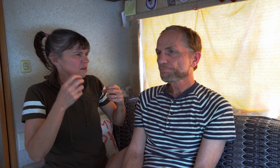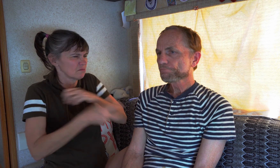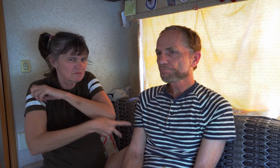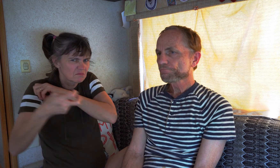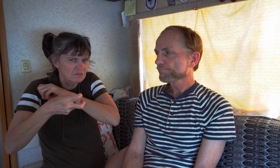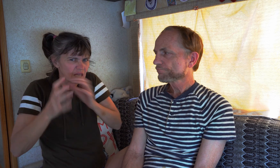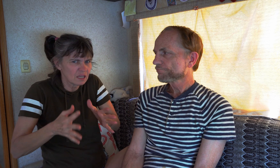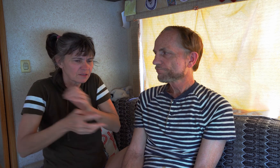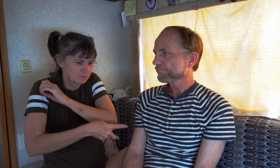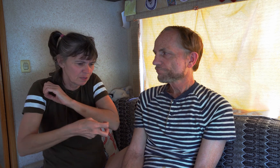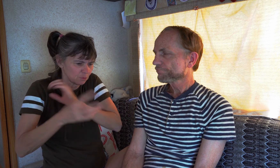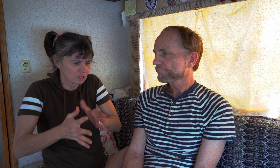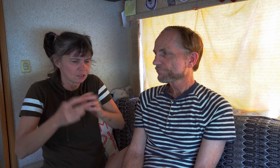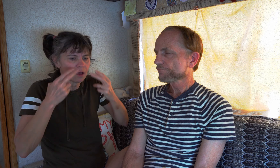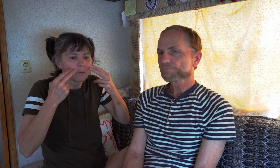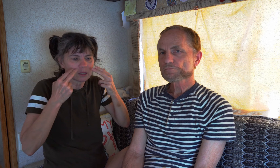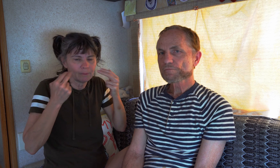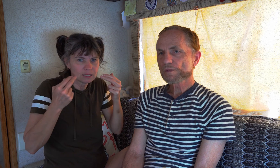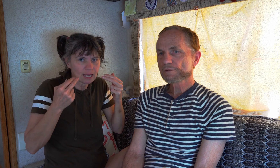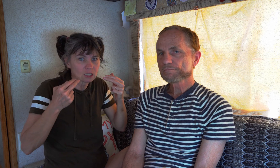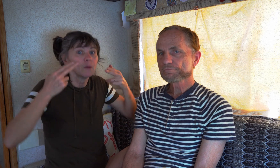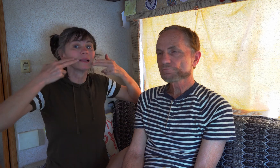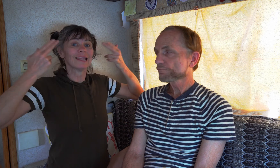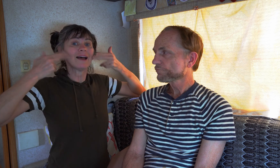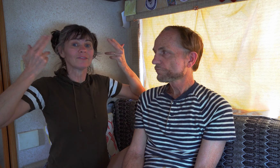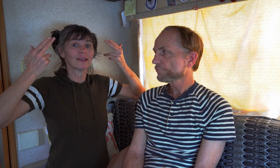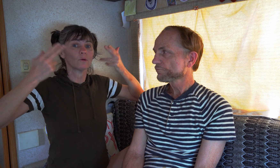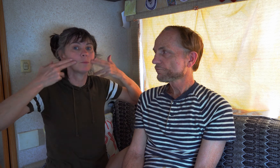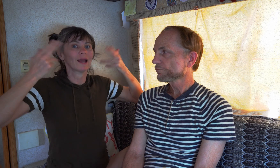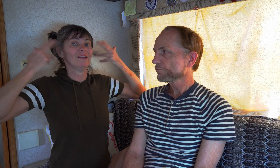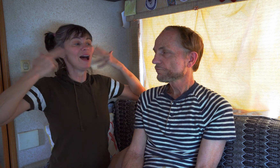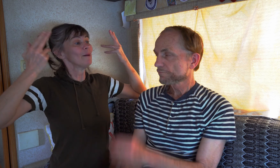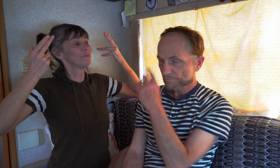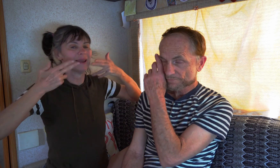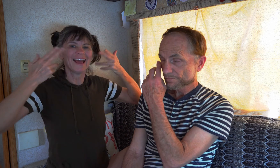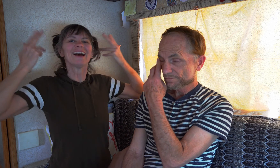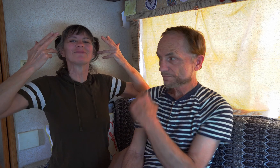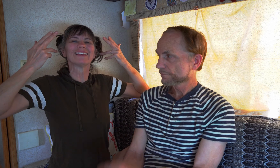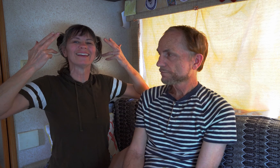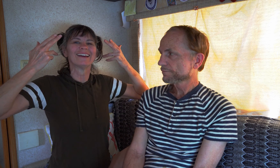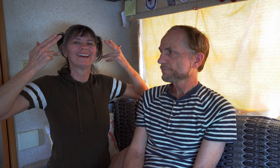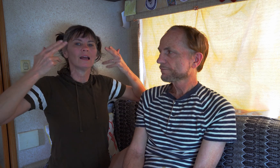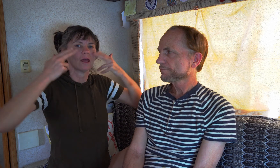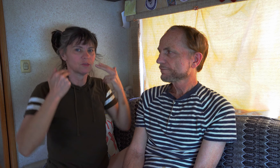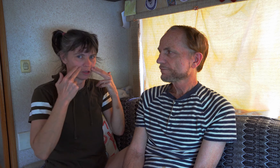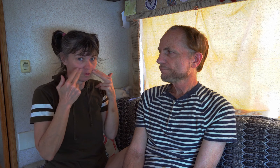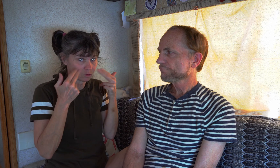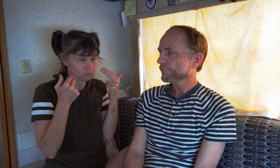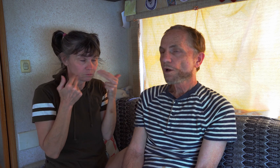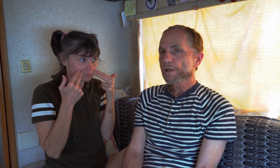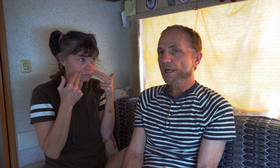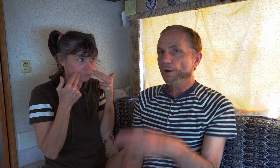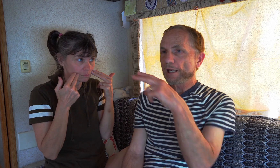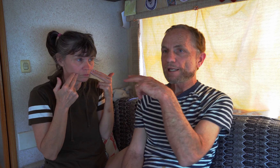associate thieves, people who steal, with a mustache, but laughing will be kind of up and happy. And